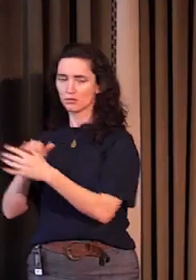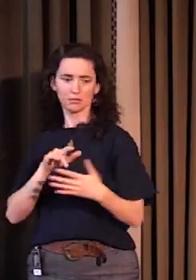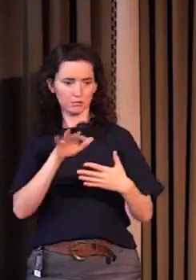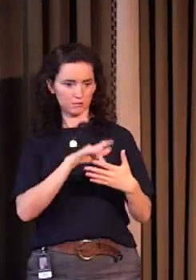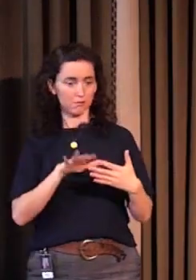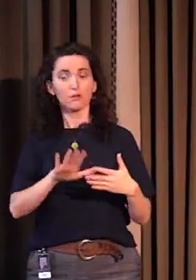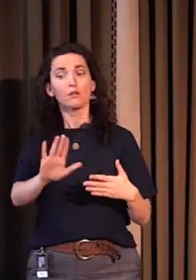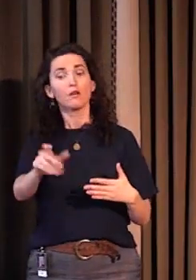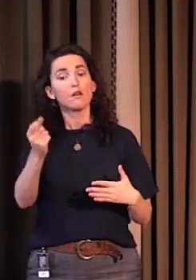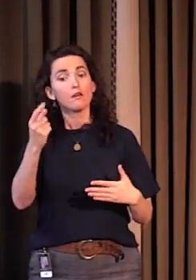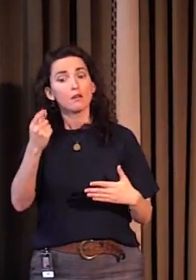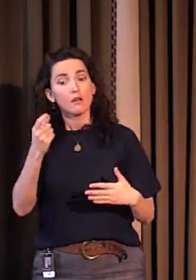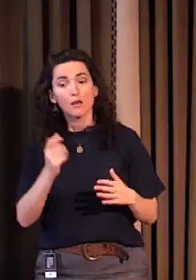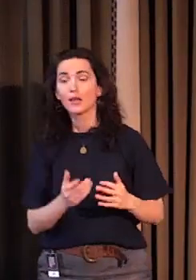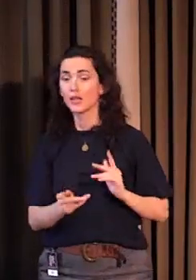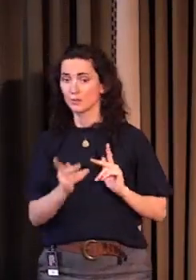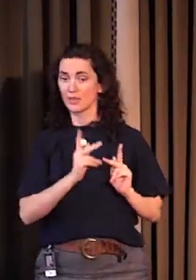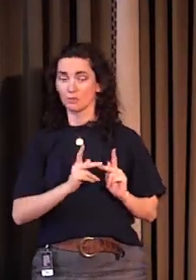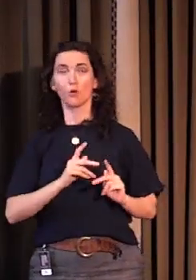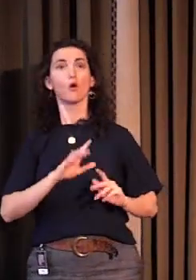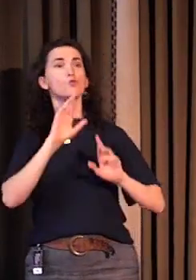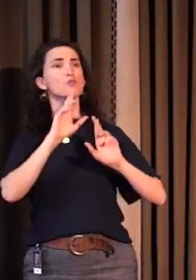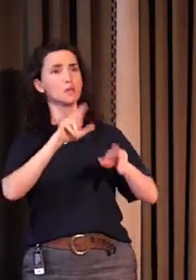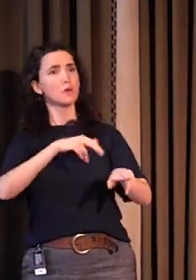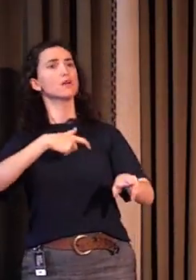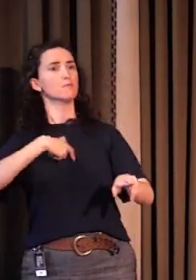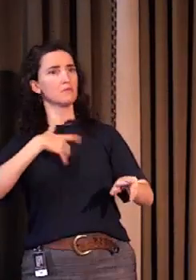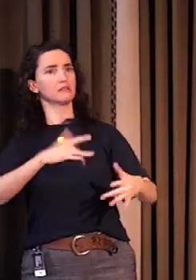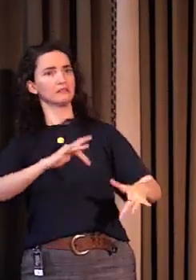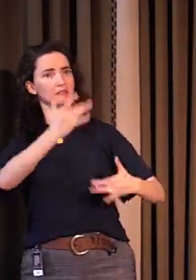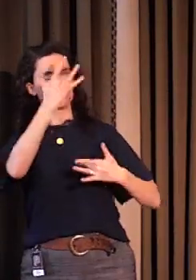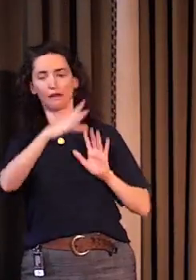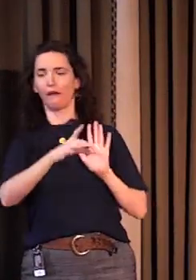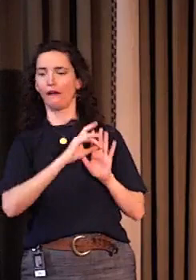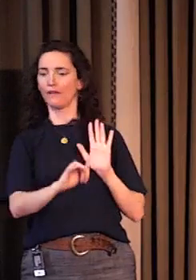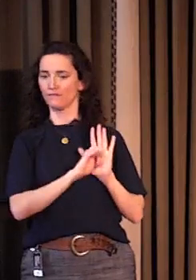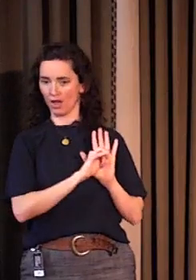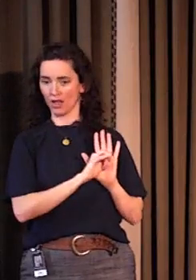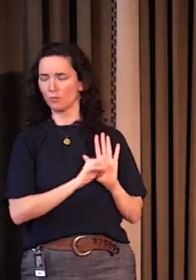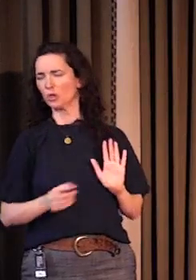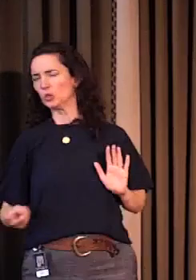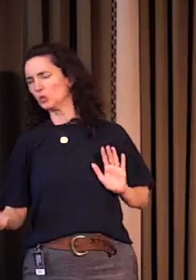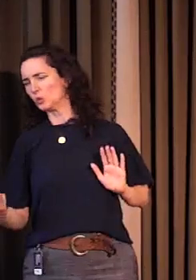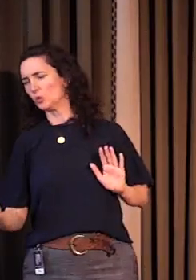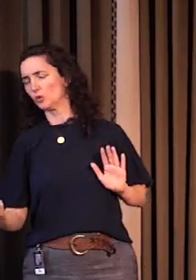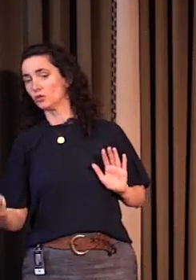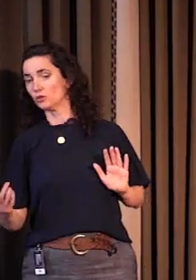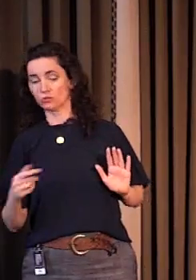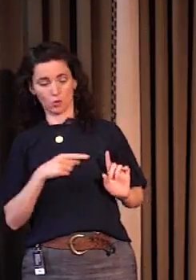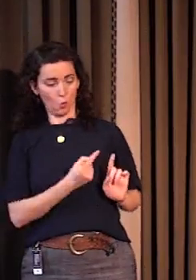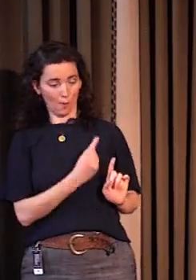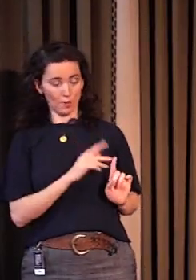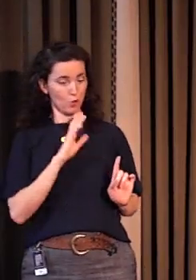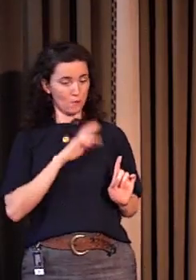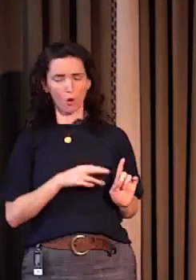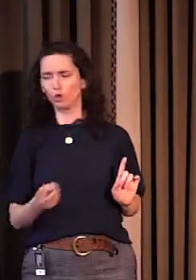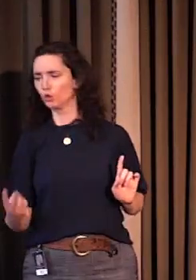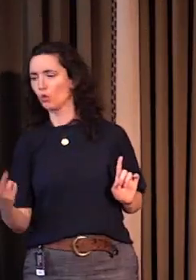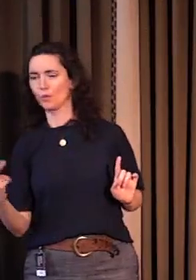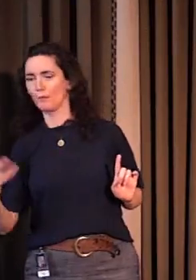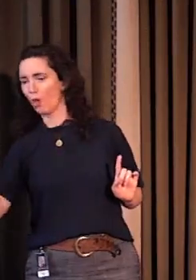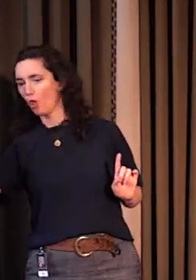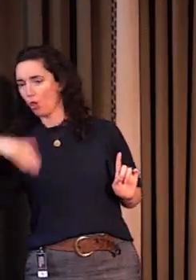every reported case, there are 2 to 3 cases that are unreported because people are testing positive at home, and that